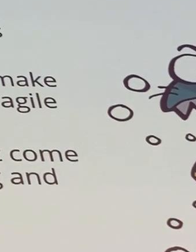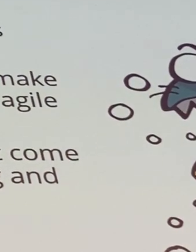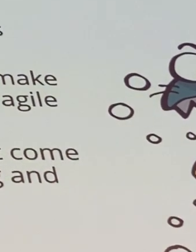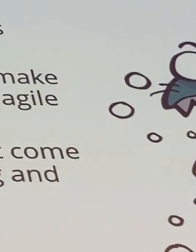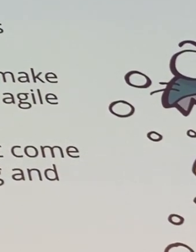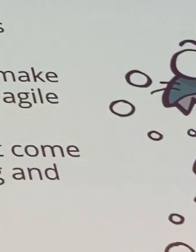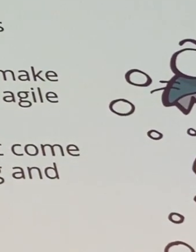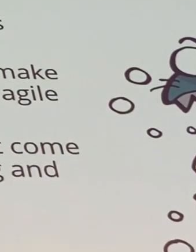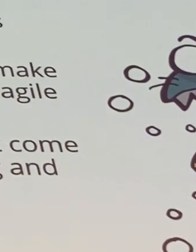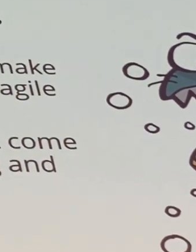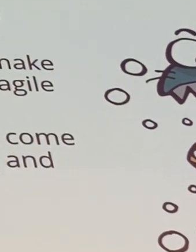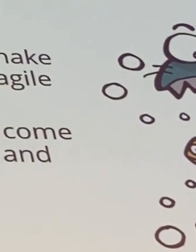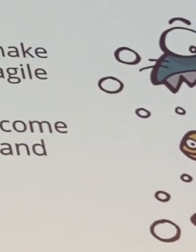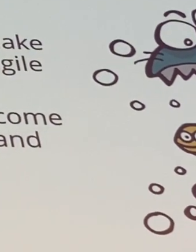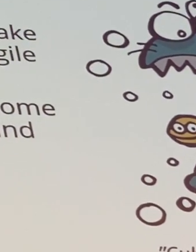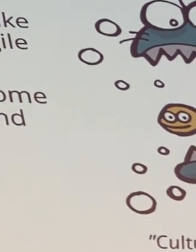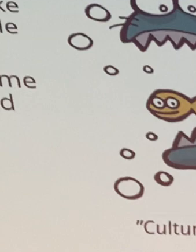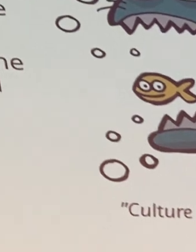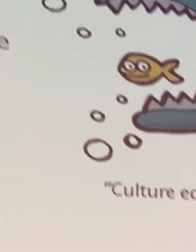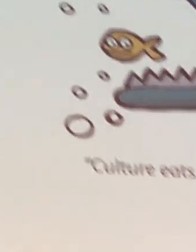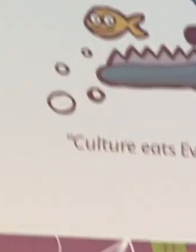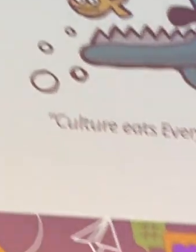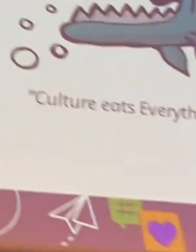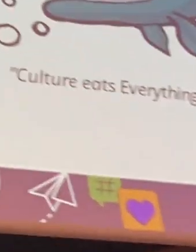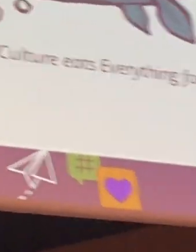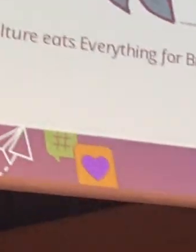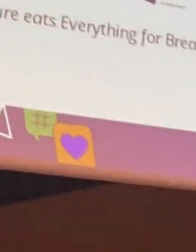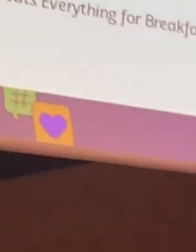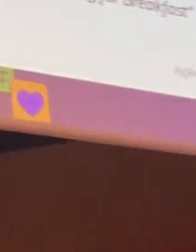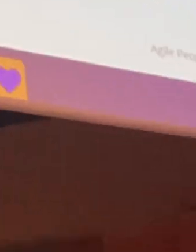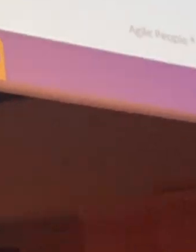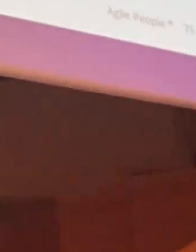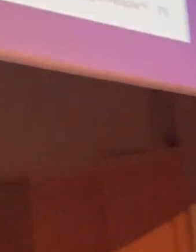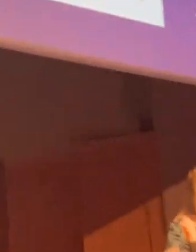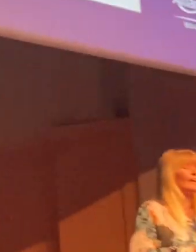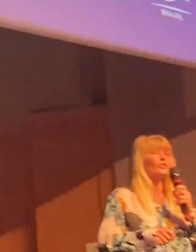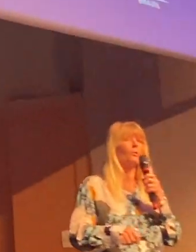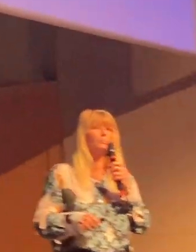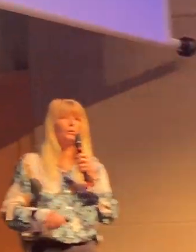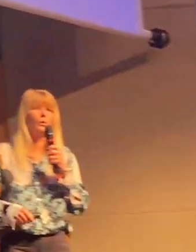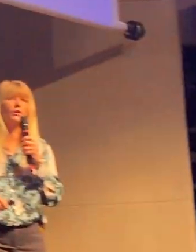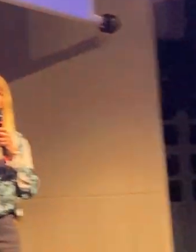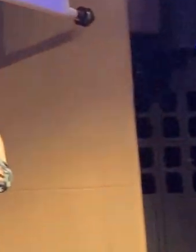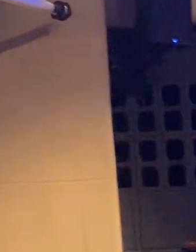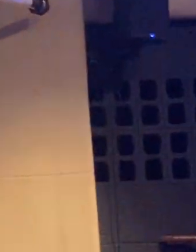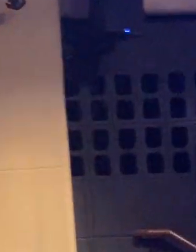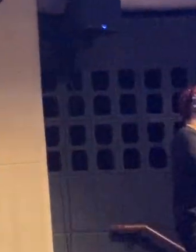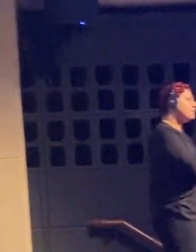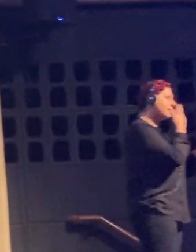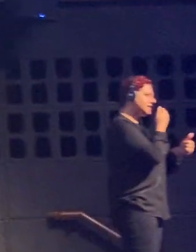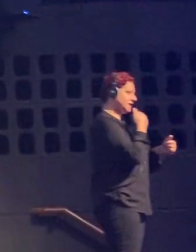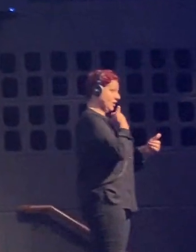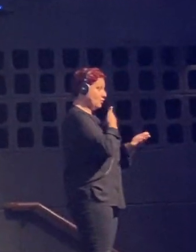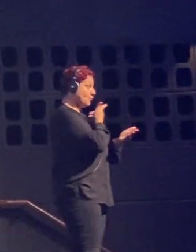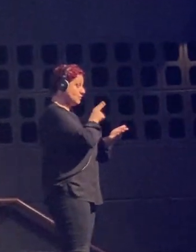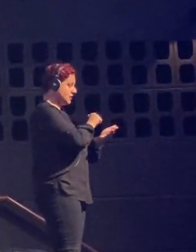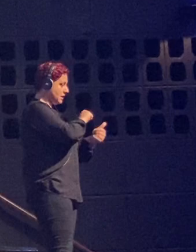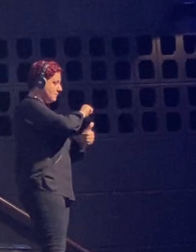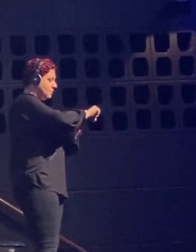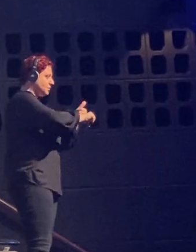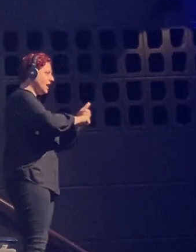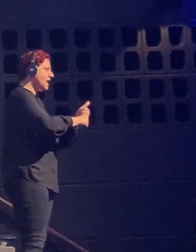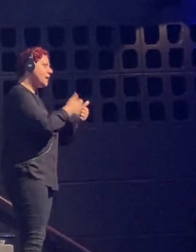structures, limiting structures, have a tendency to creep back up on us. It's called bureaucracy, and it happens in